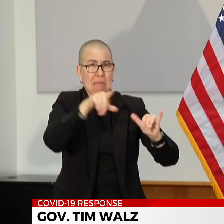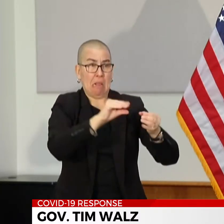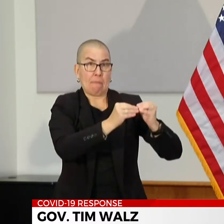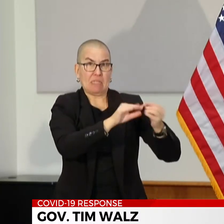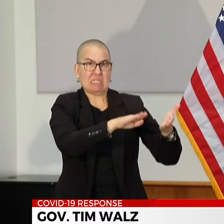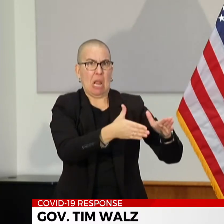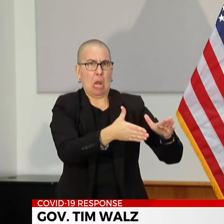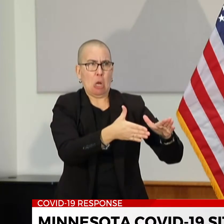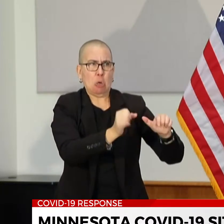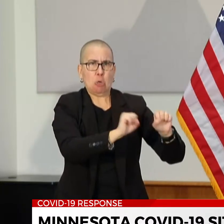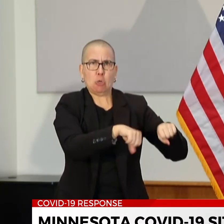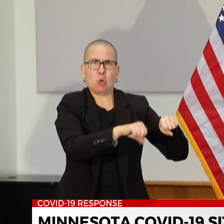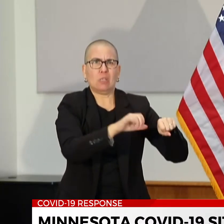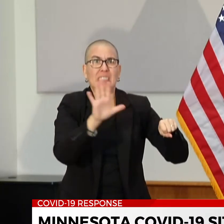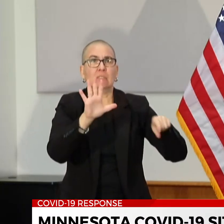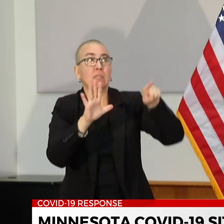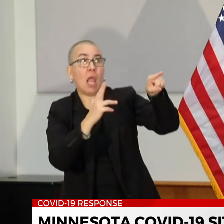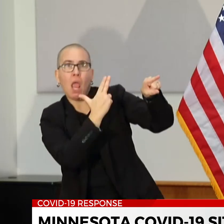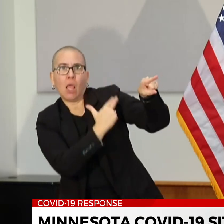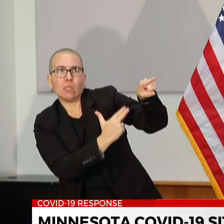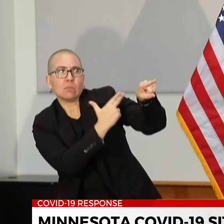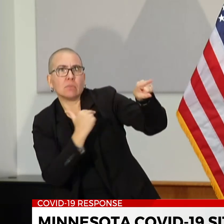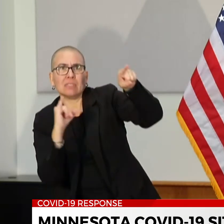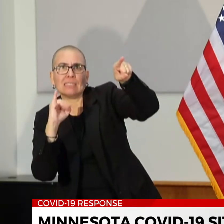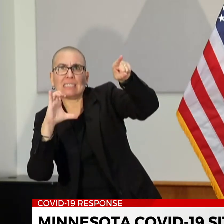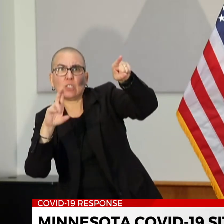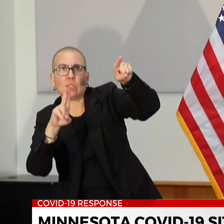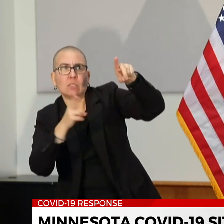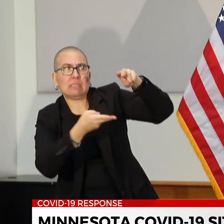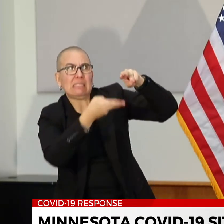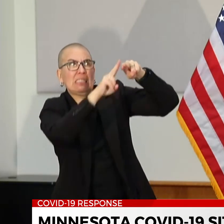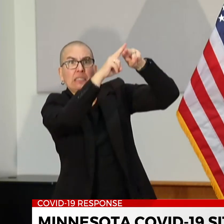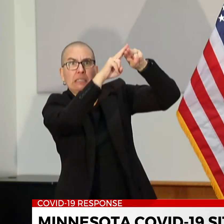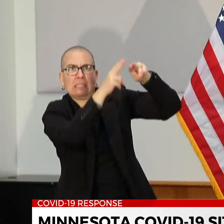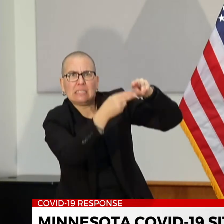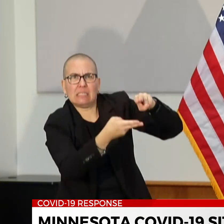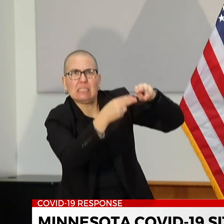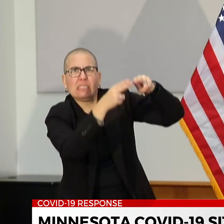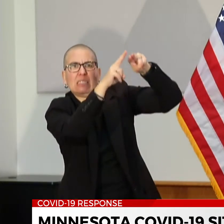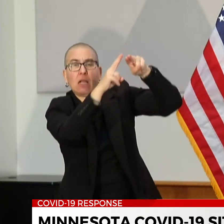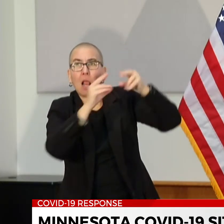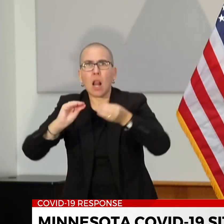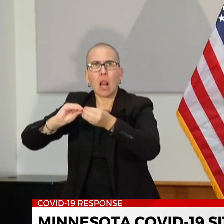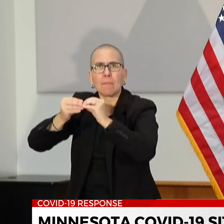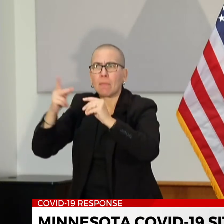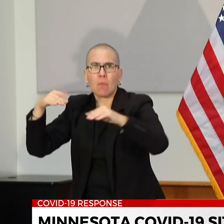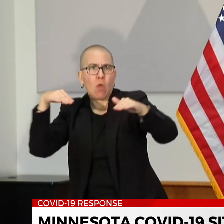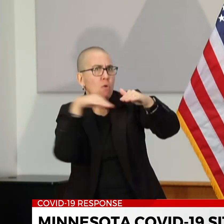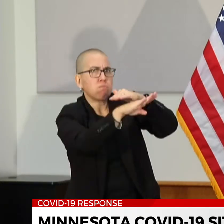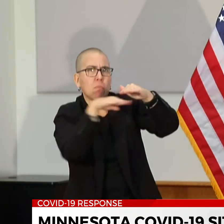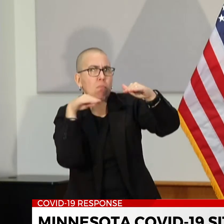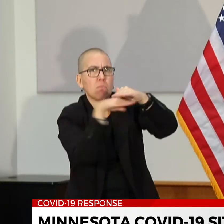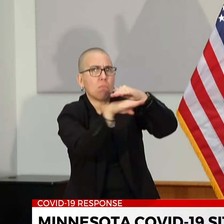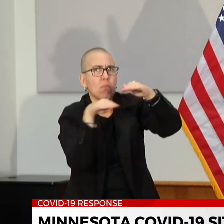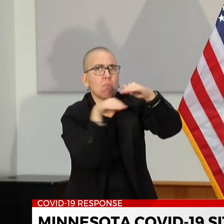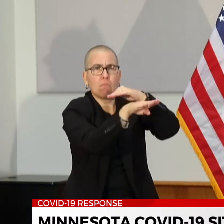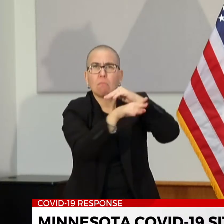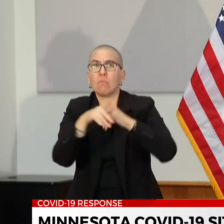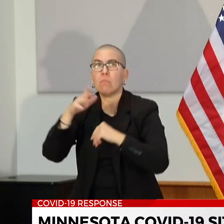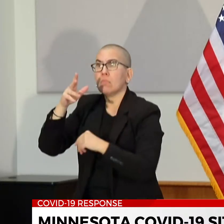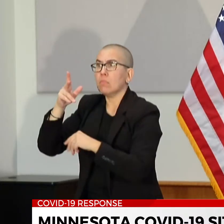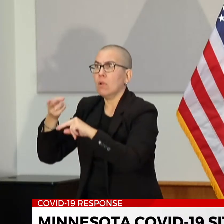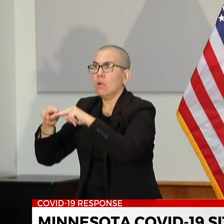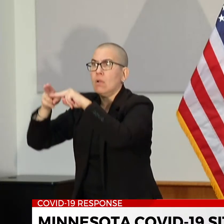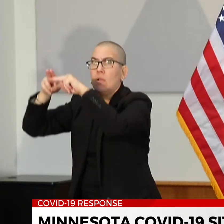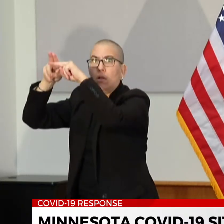we're looking for is what happens, again, with that inevitable lag between a spike in cases, the following